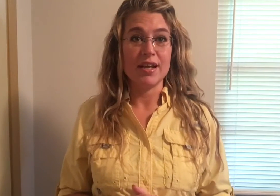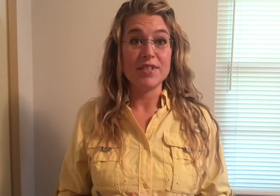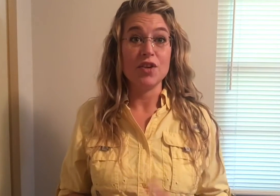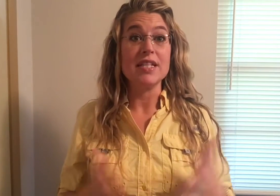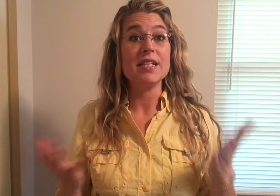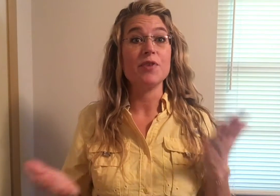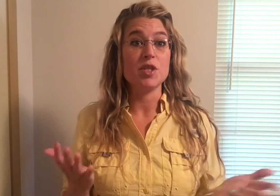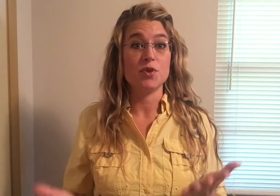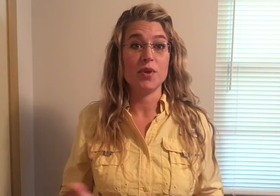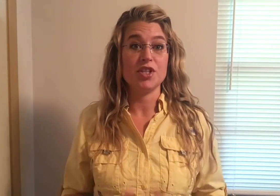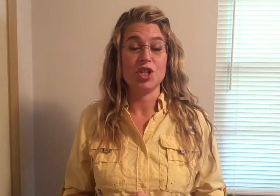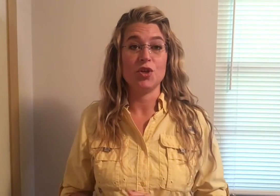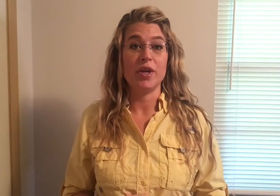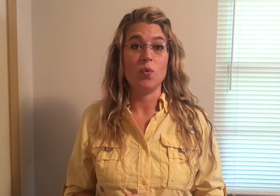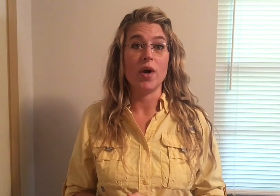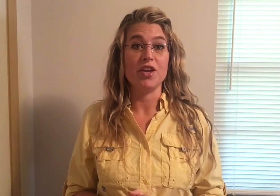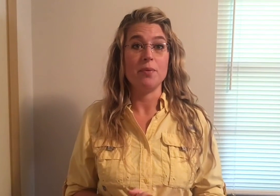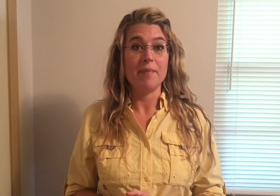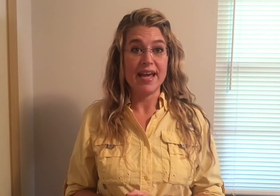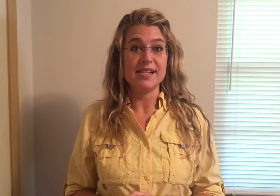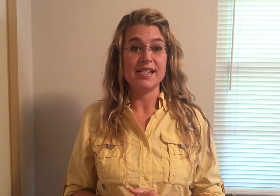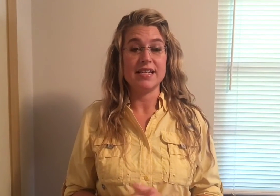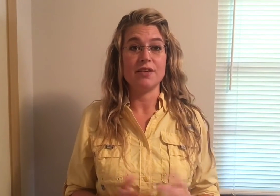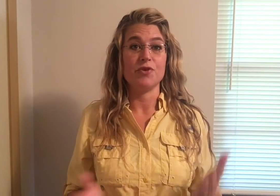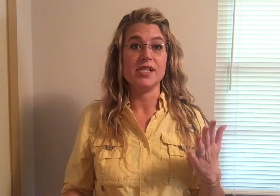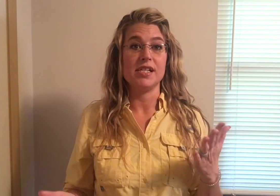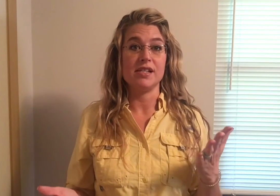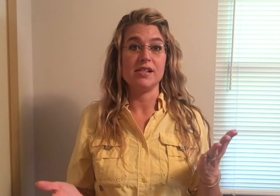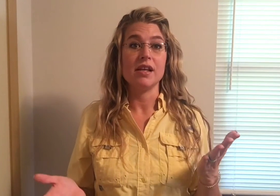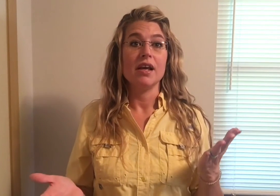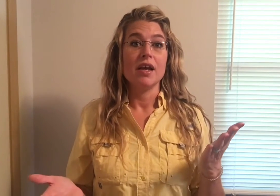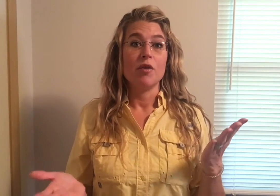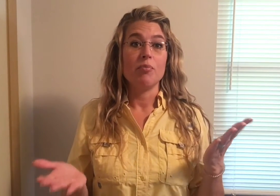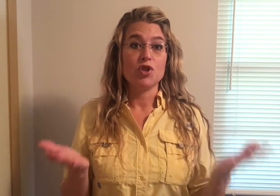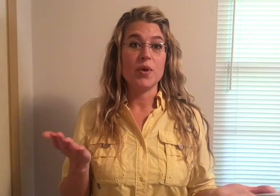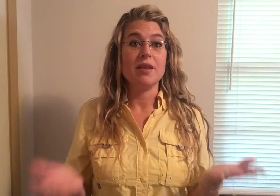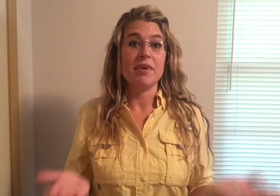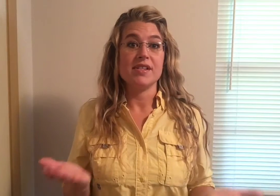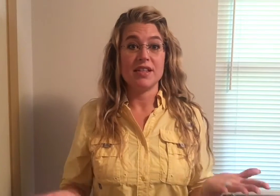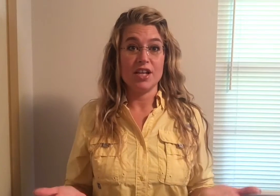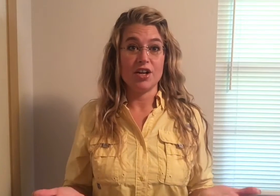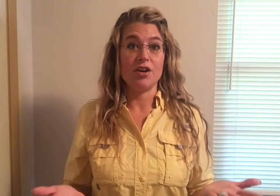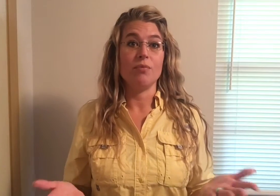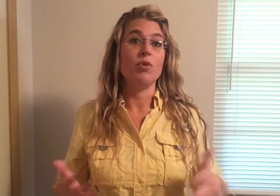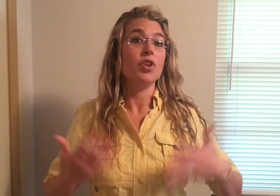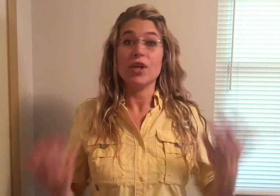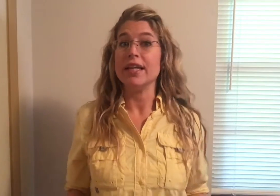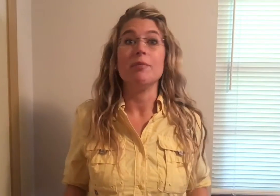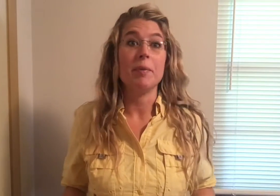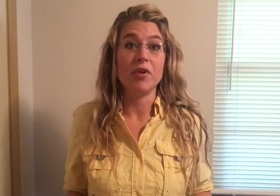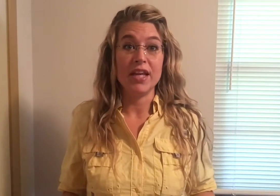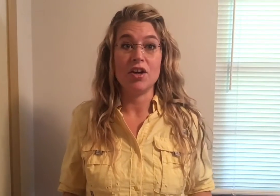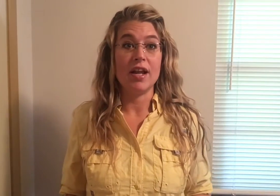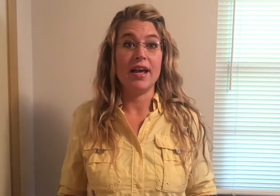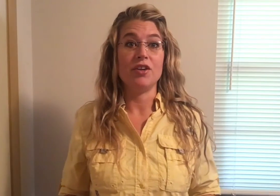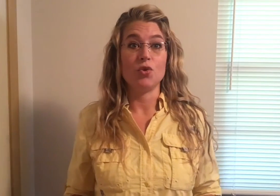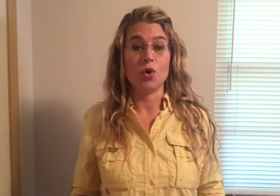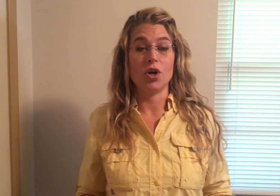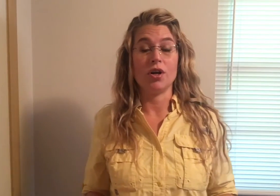tell you the difference between the two and why you may see differences between the months of the year when looking them up on the internet, or